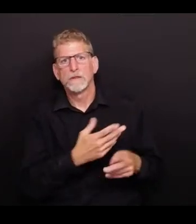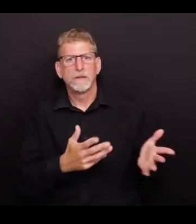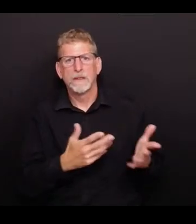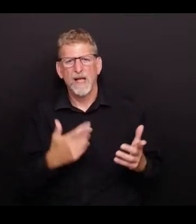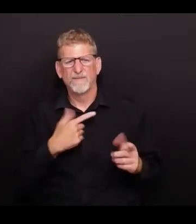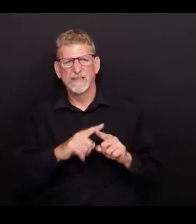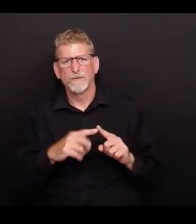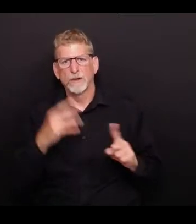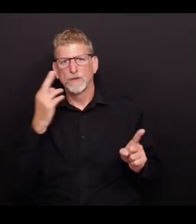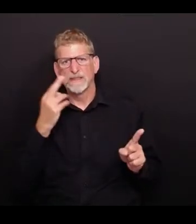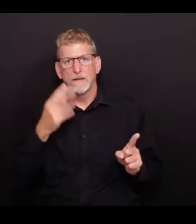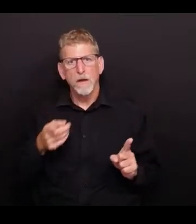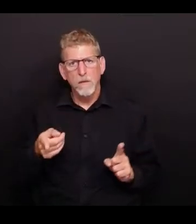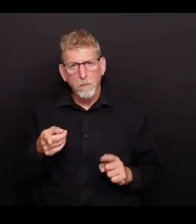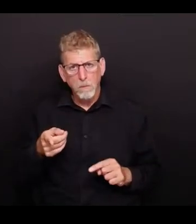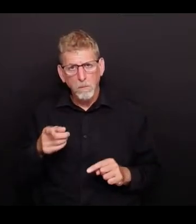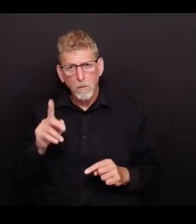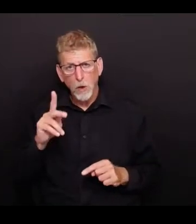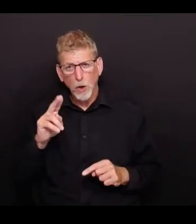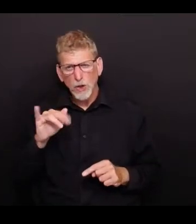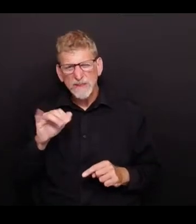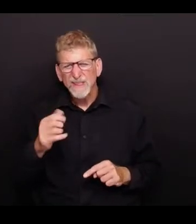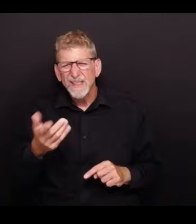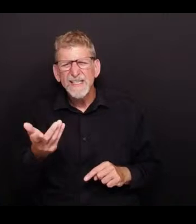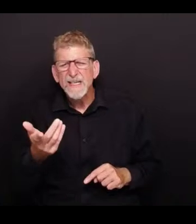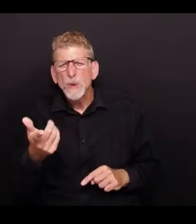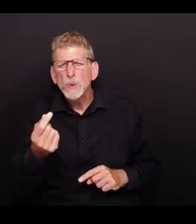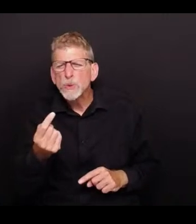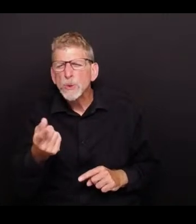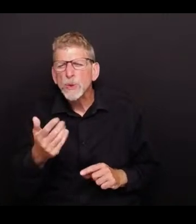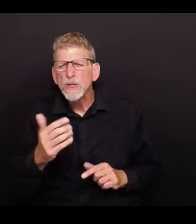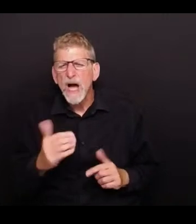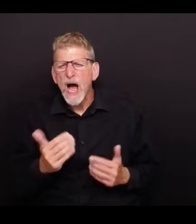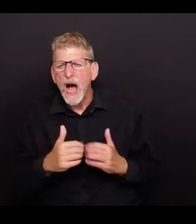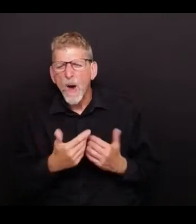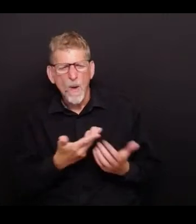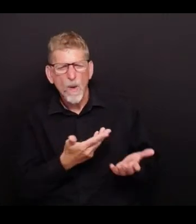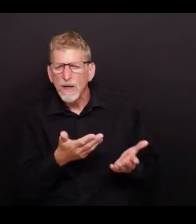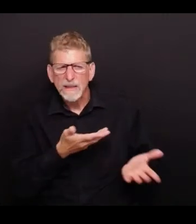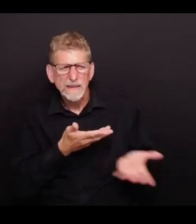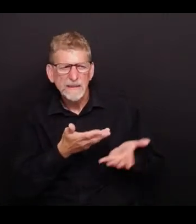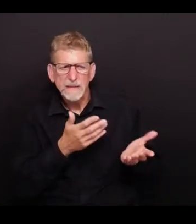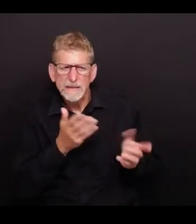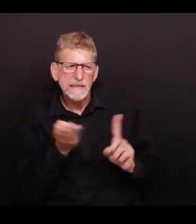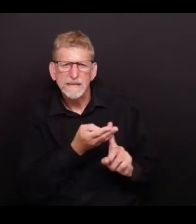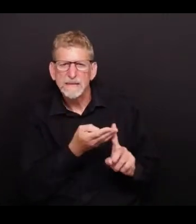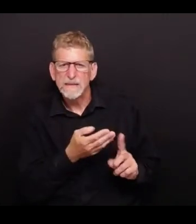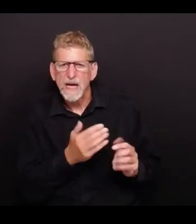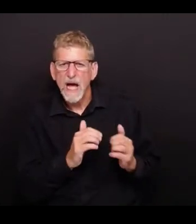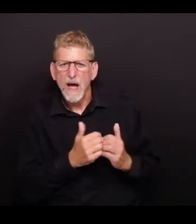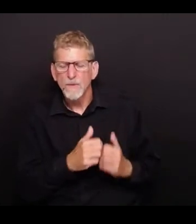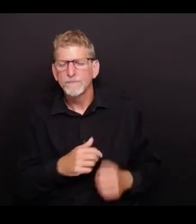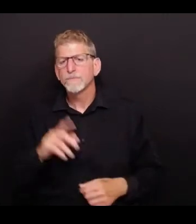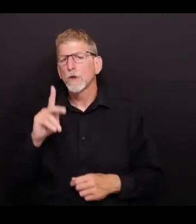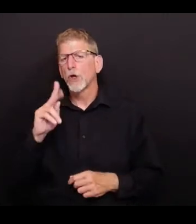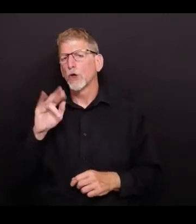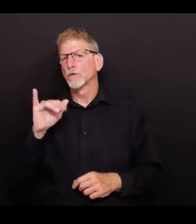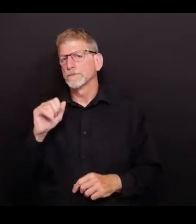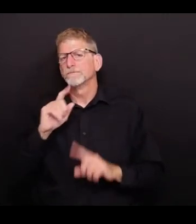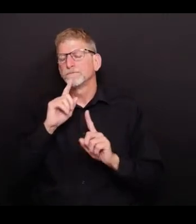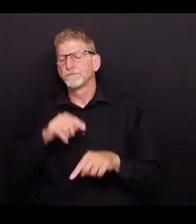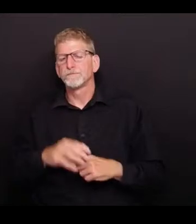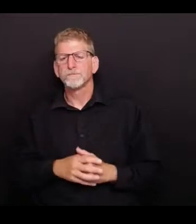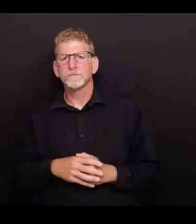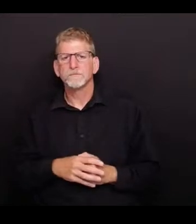don't have time? Like, how would you explain it, just sort of for the general population? Well, I think